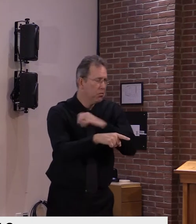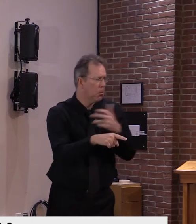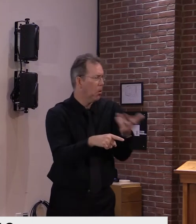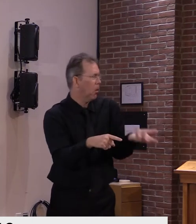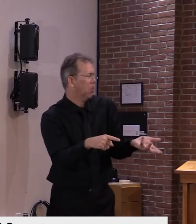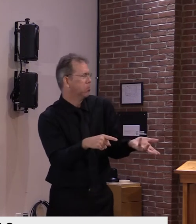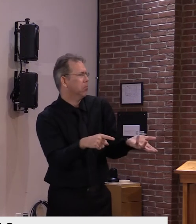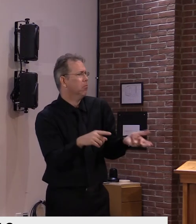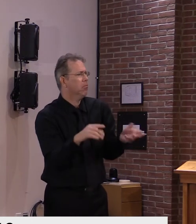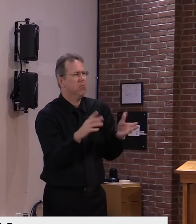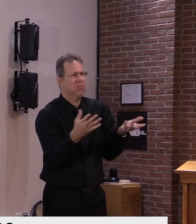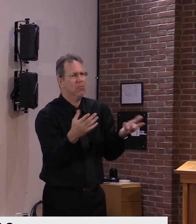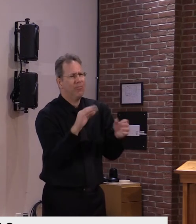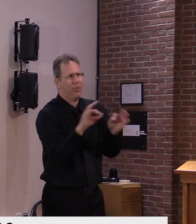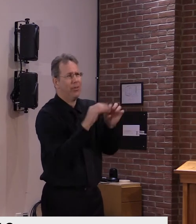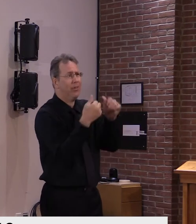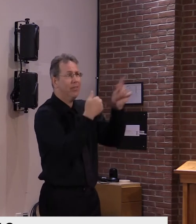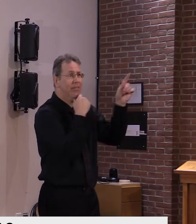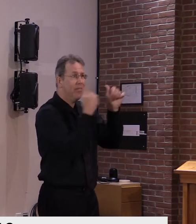Thank you very much.